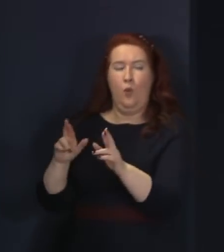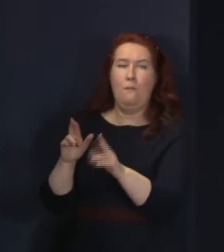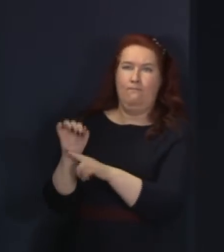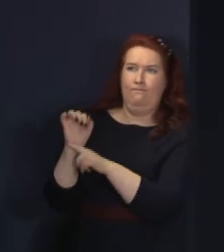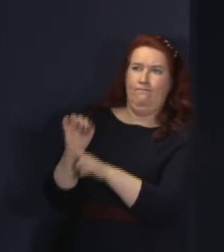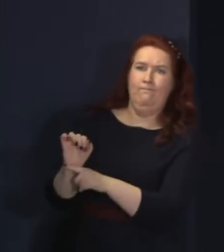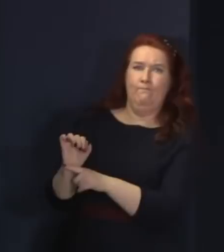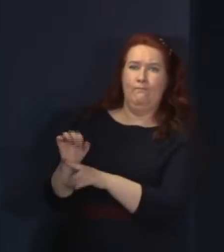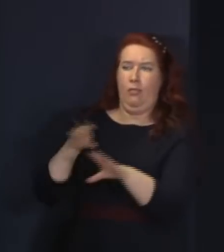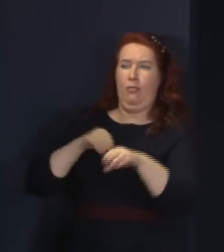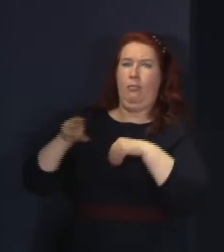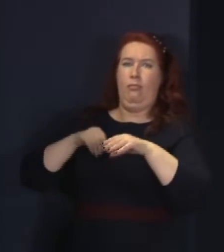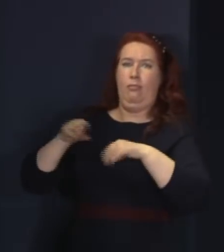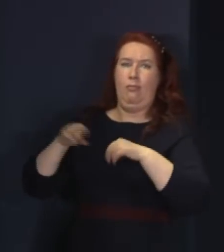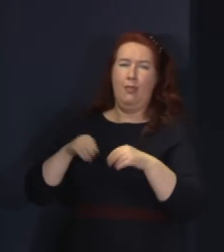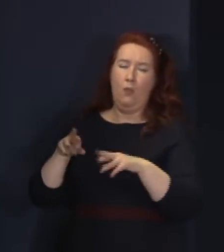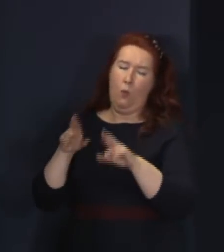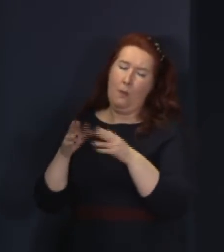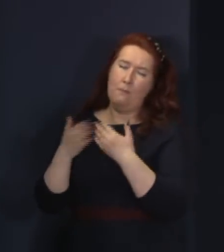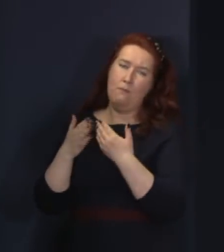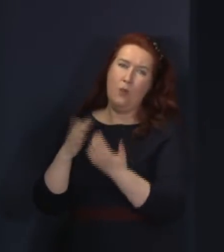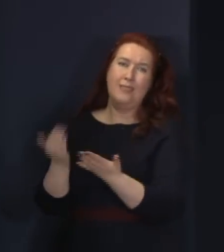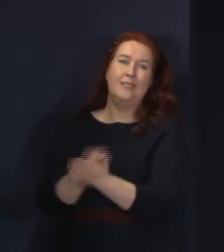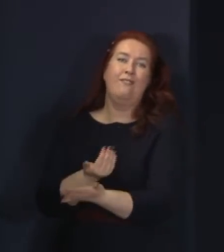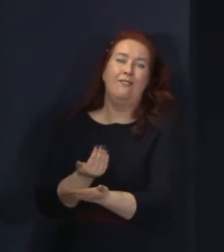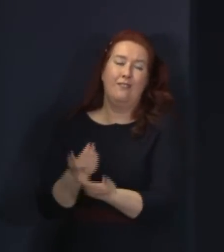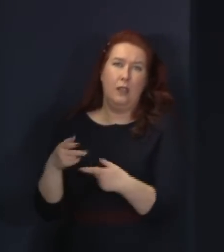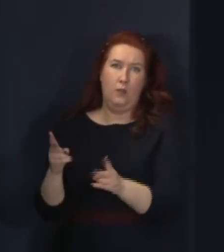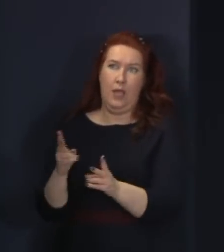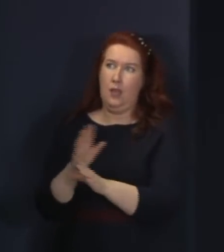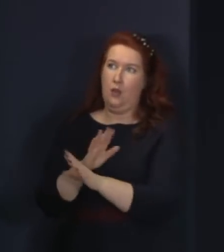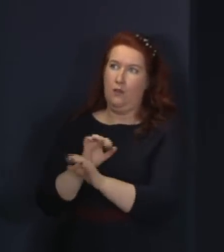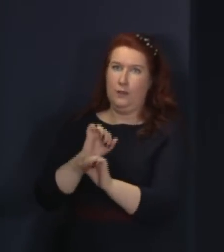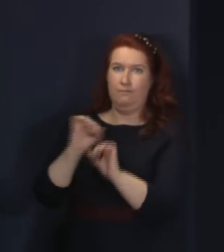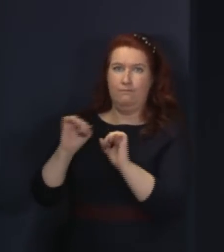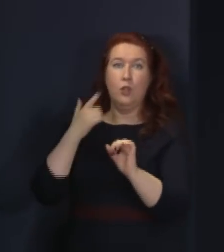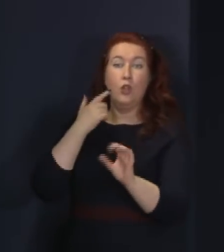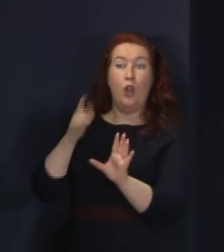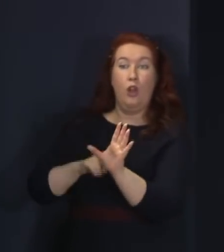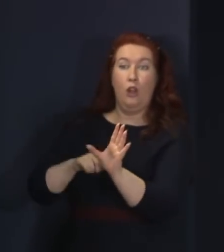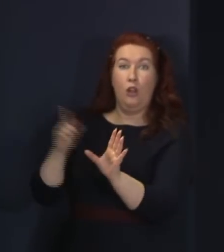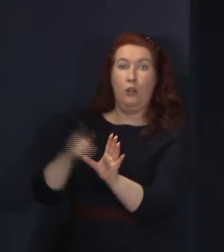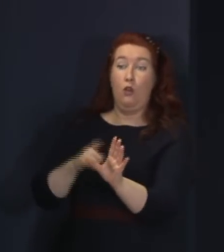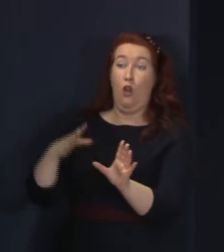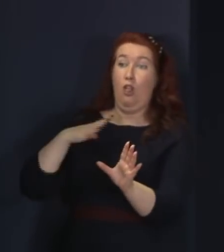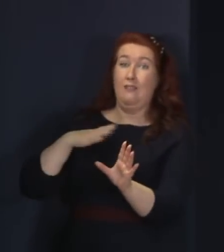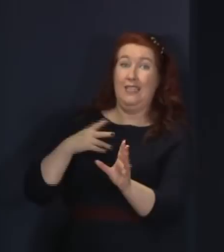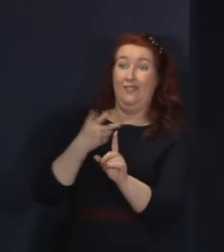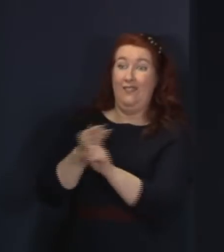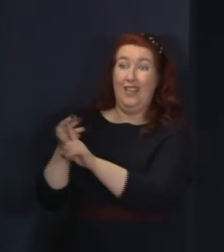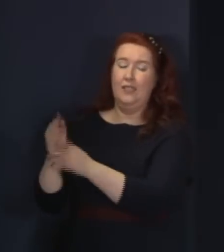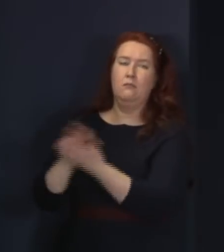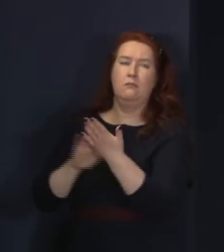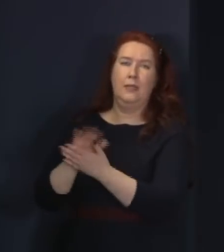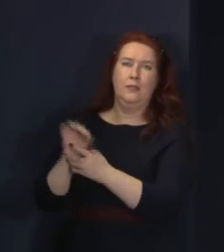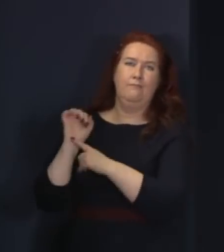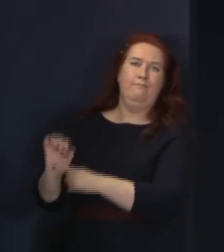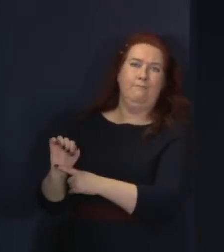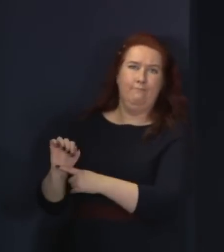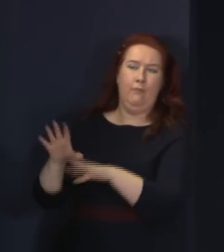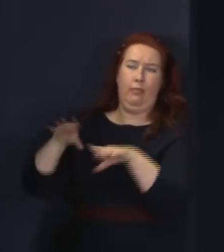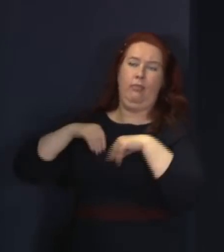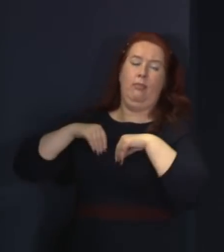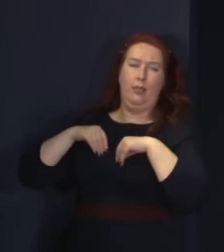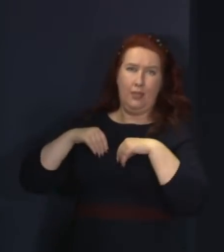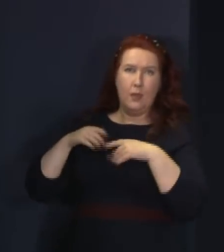there'll be a safer, broader element of the population who've been vaccinated and are both more